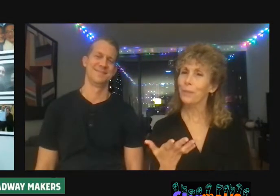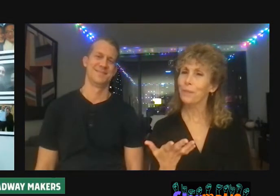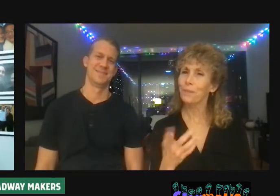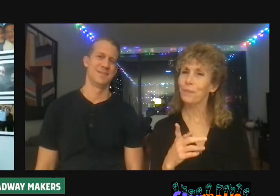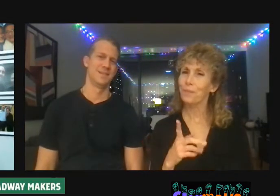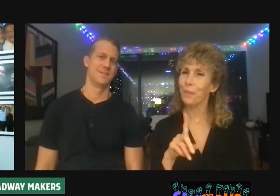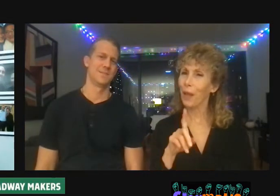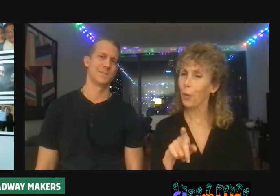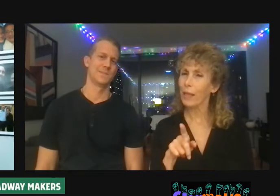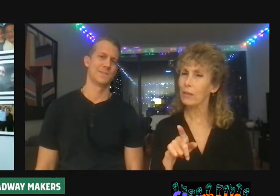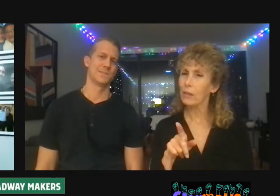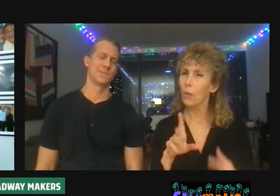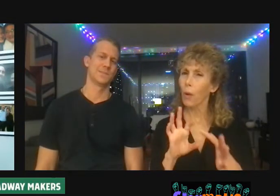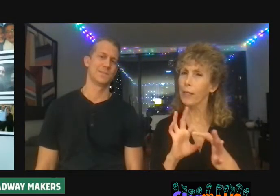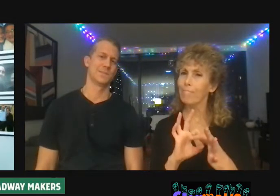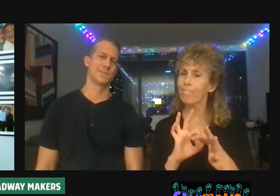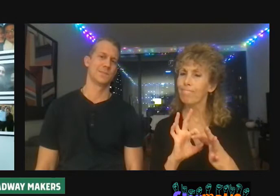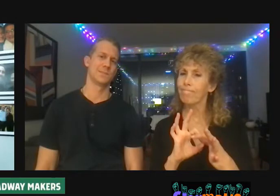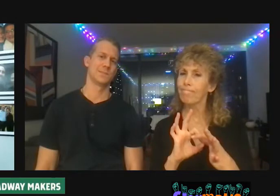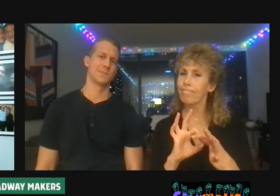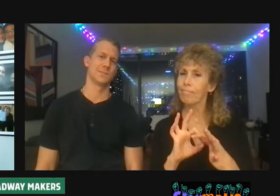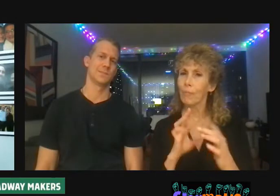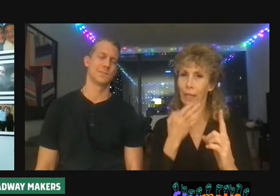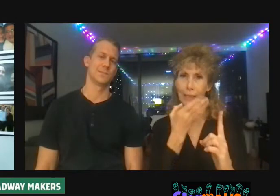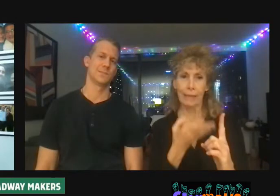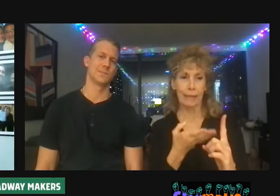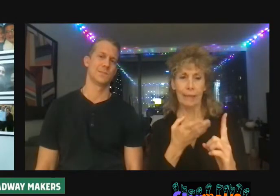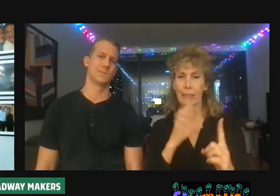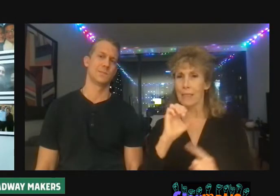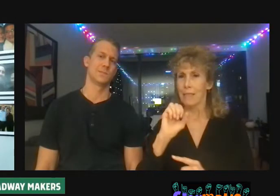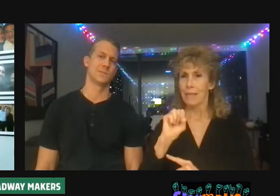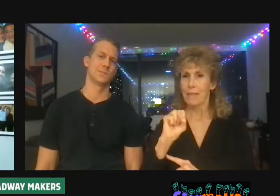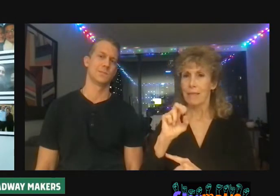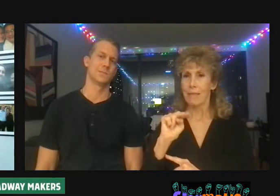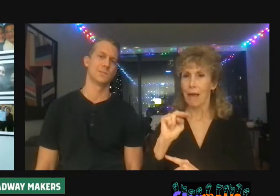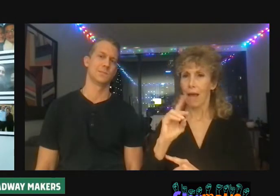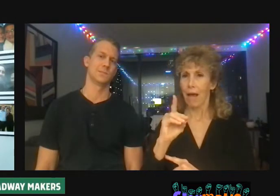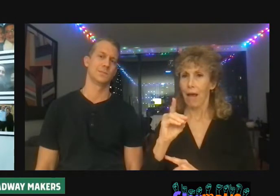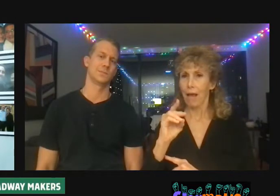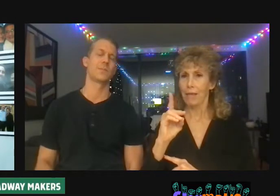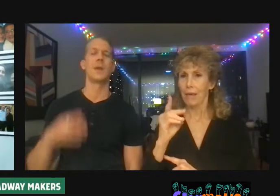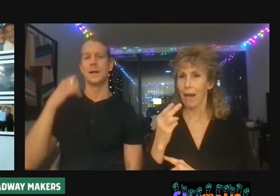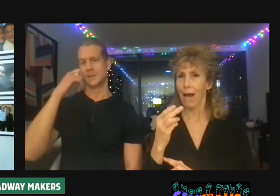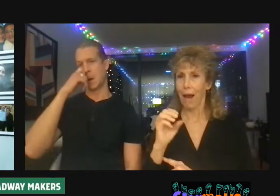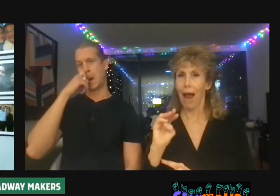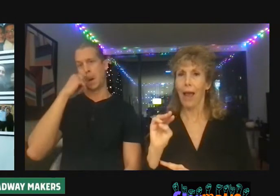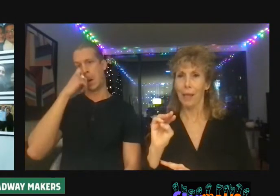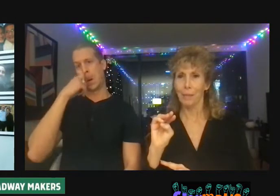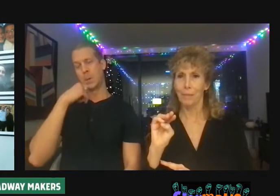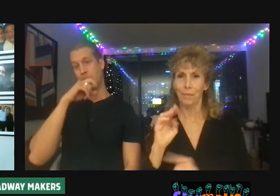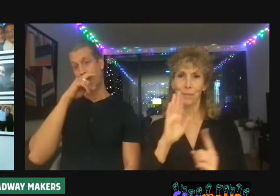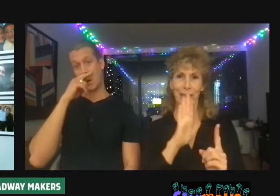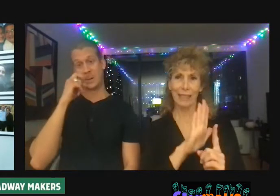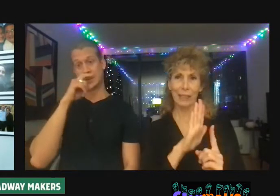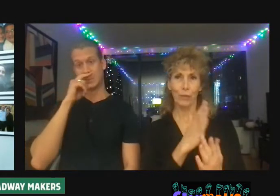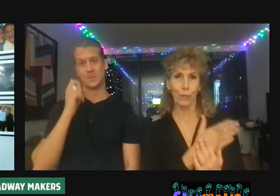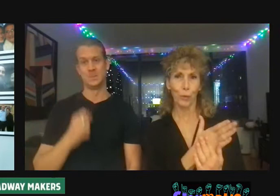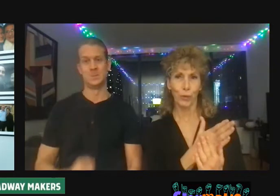What connection do you have to Stephen Sondheim and his music? What connects you to his